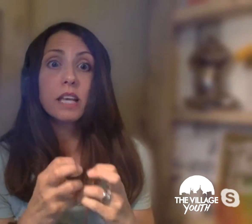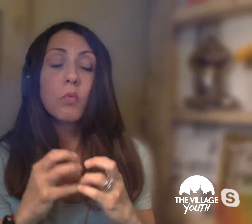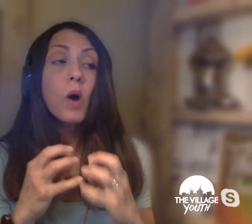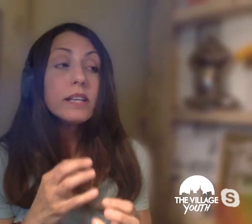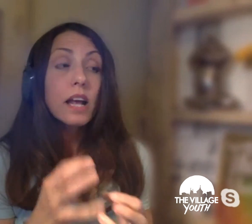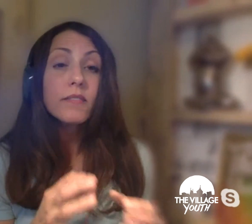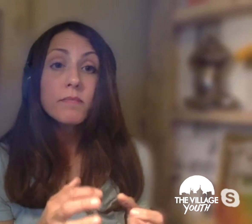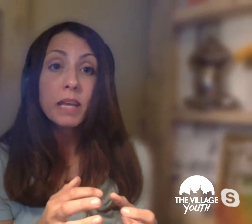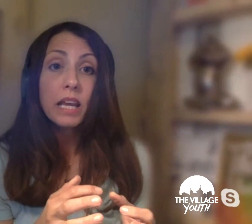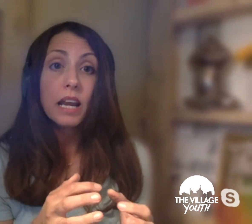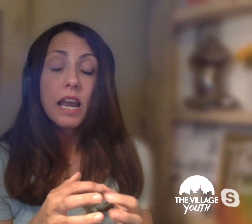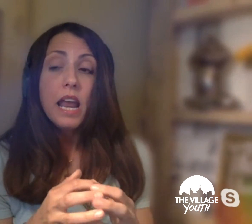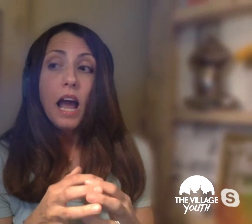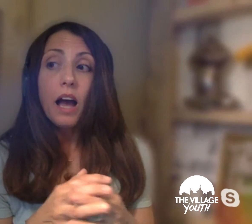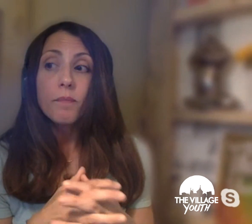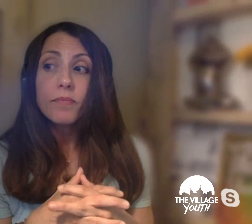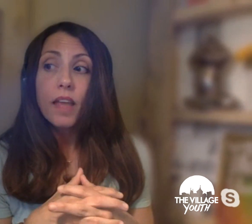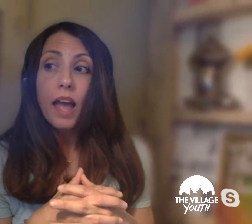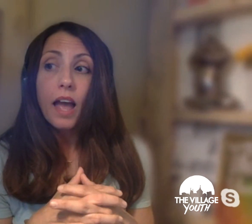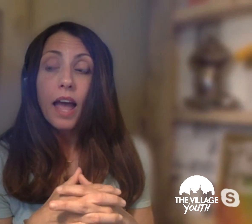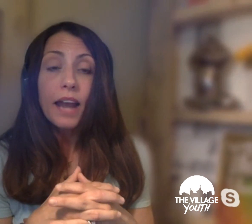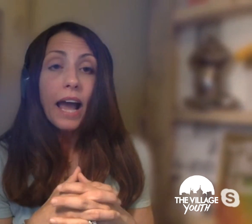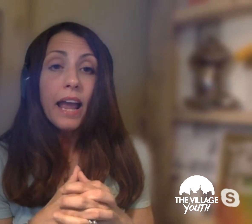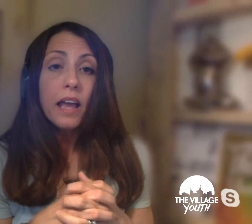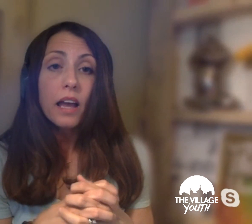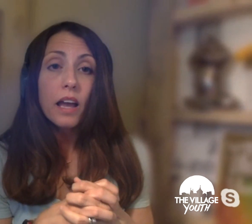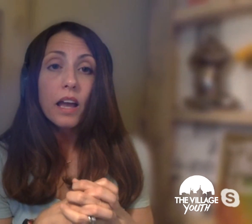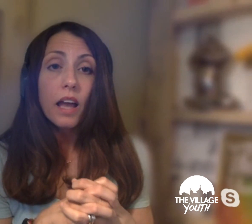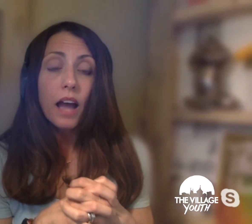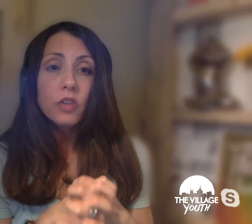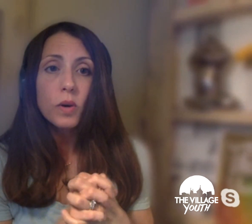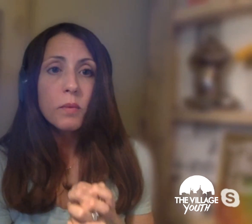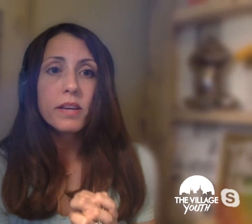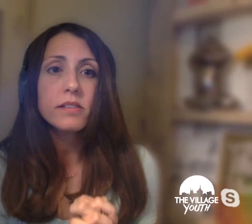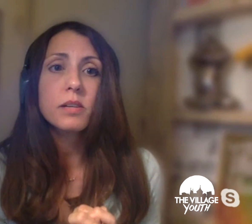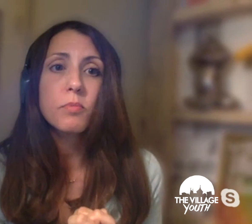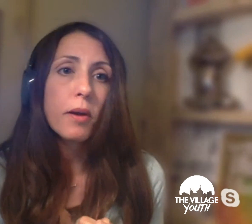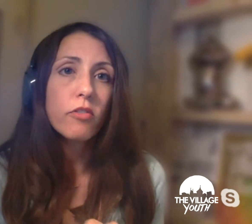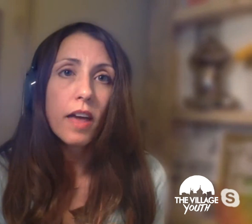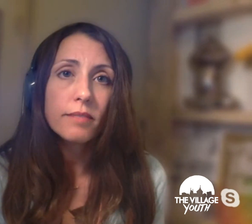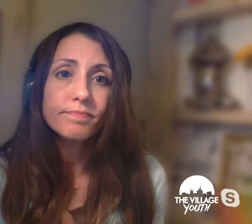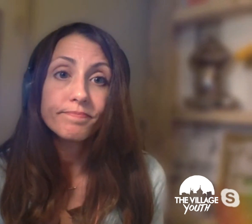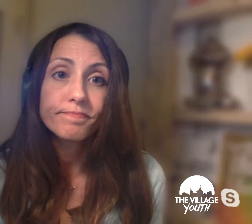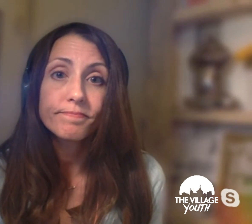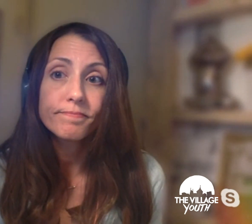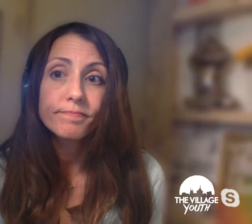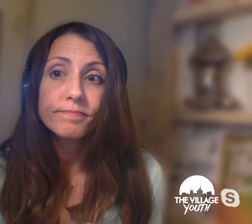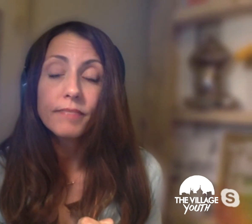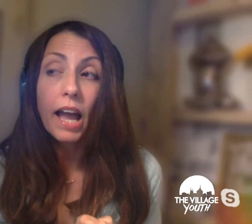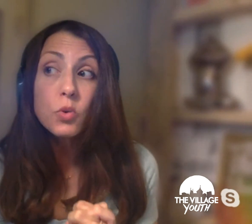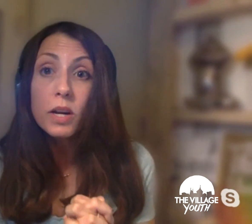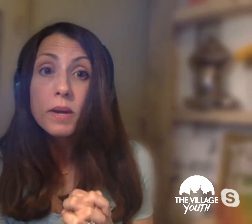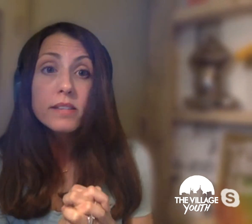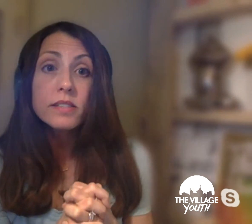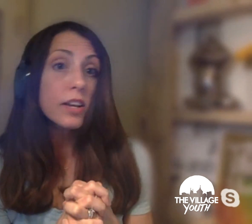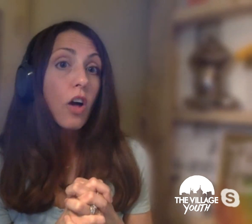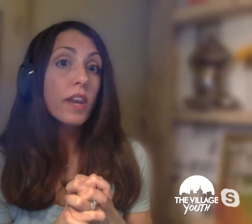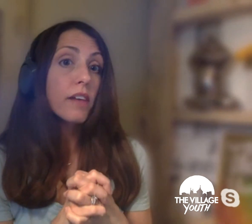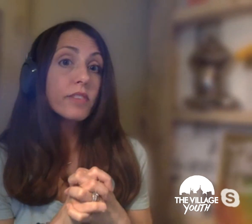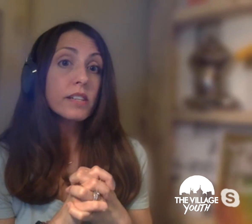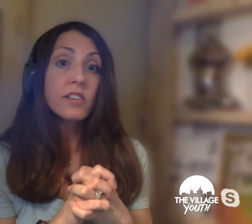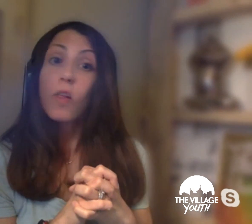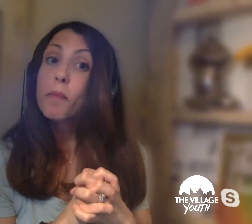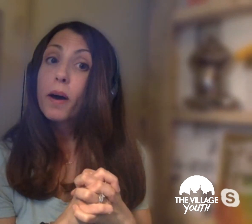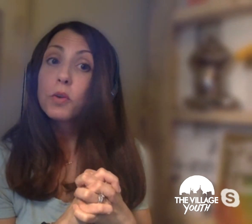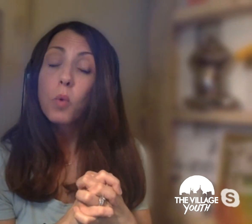you have to shelter in place. What does that even mean? And I had 20 weeks to prepare for that. I had 20 weeks to get